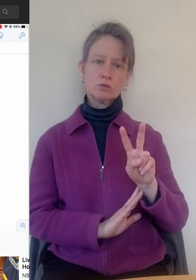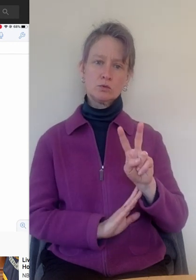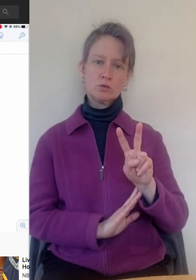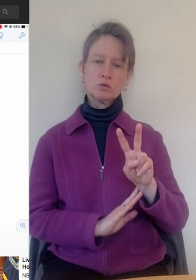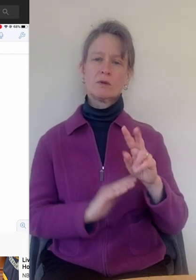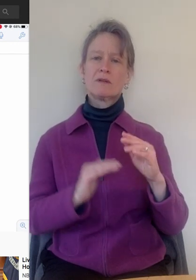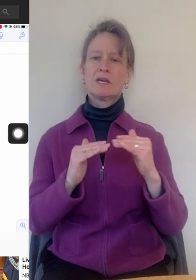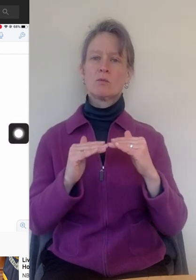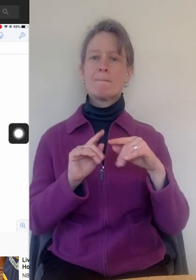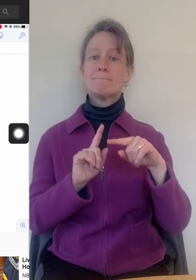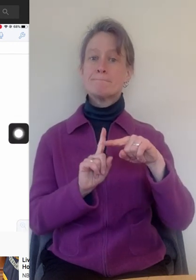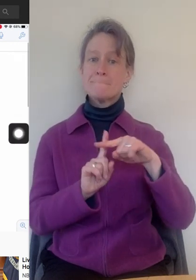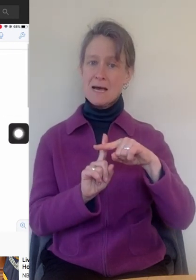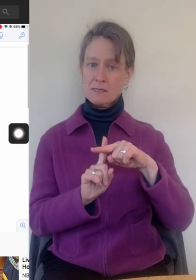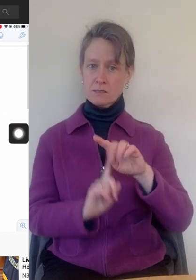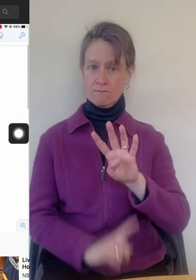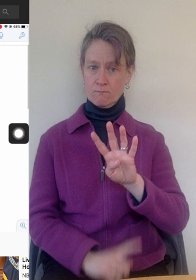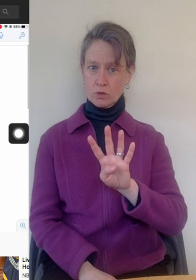4.